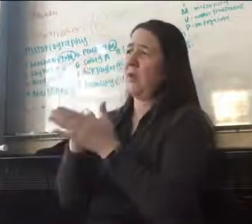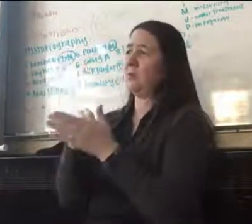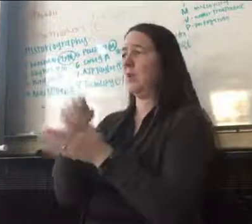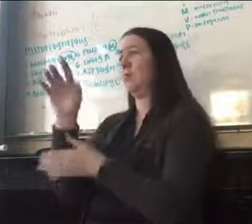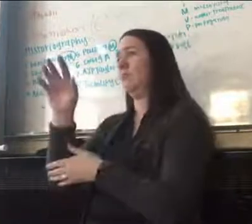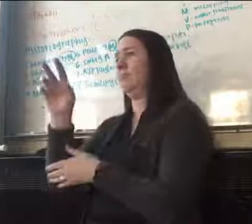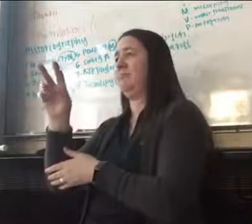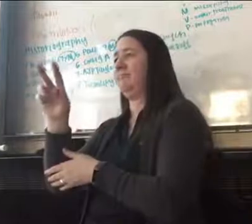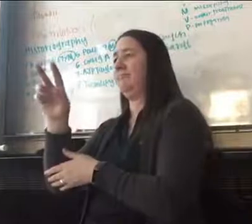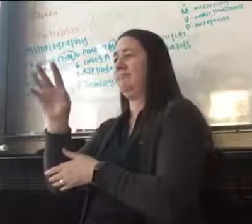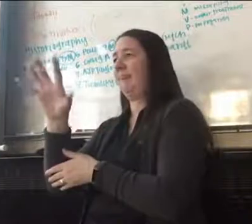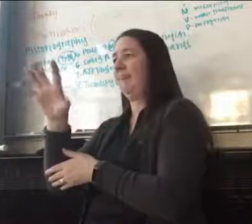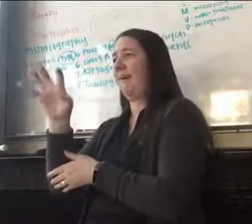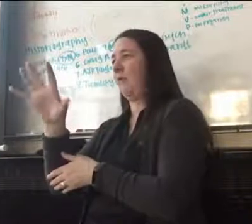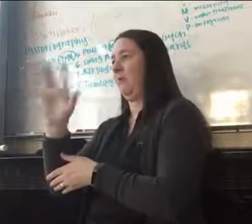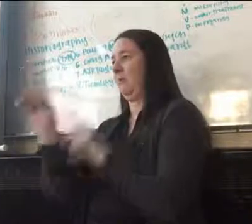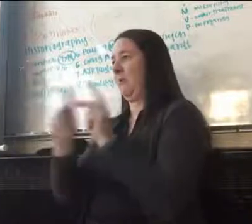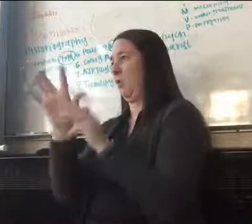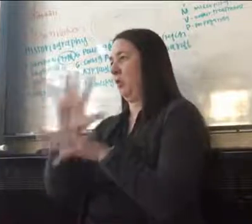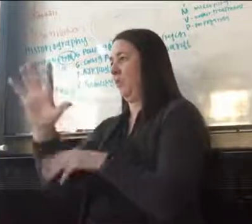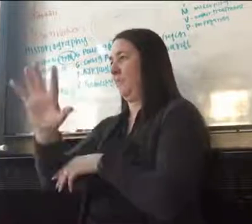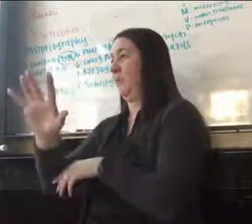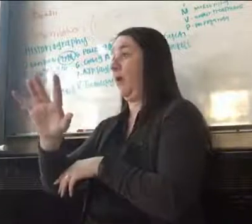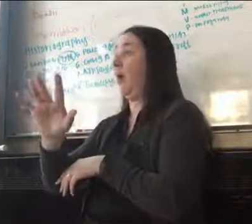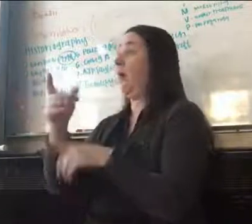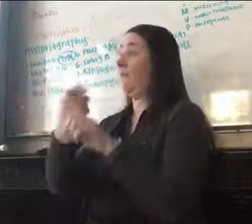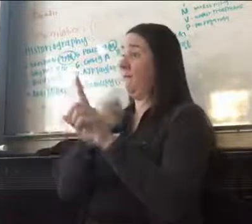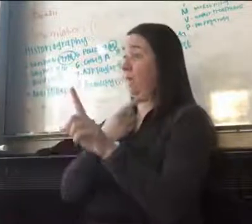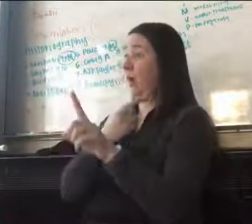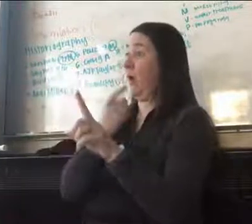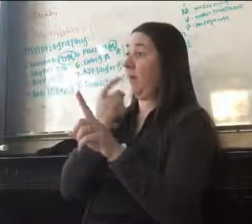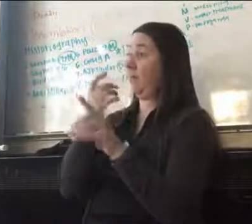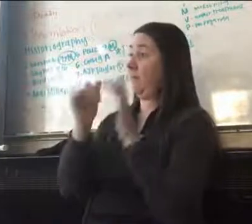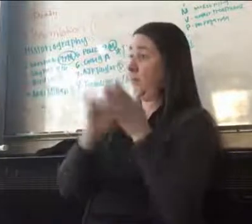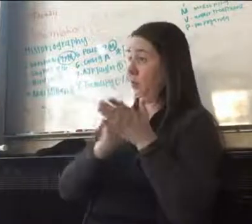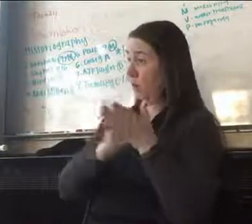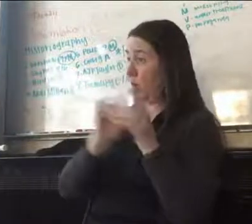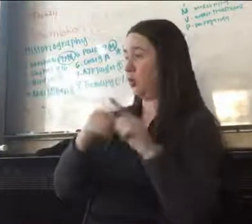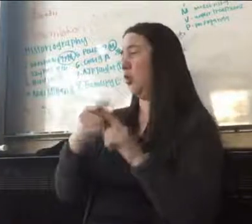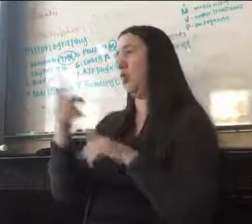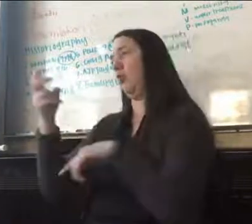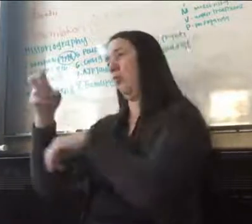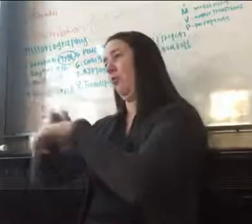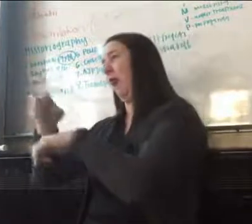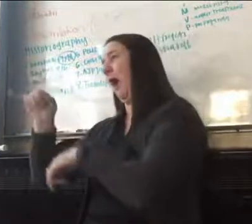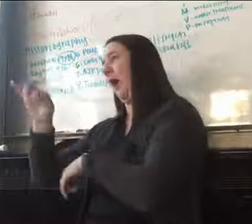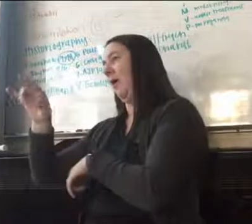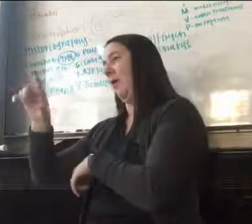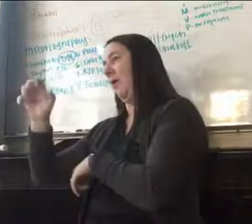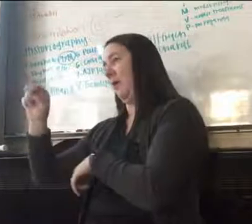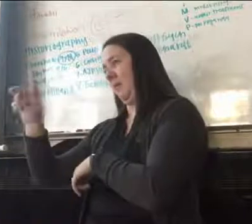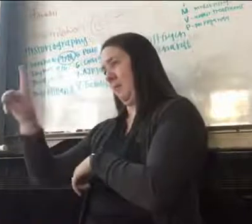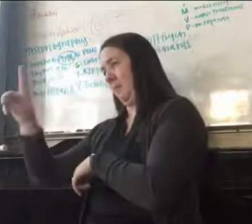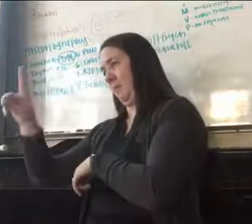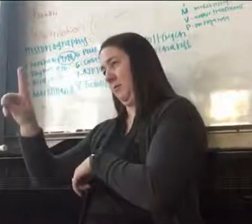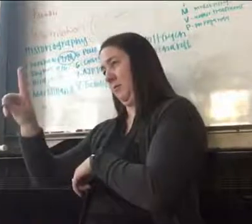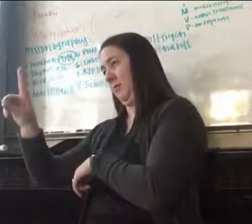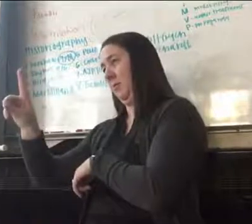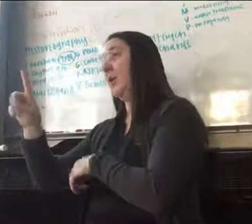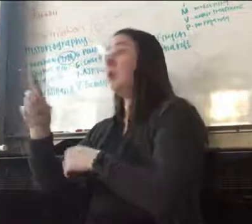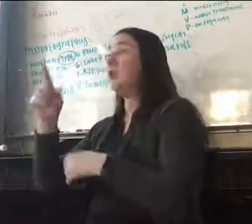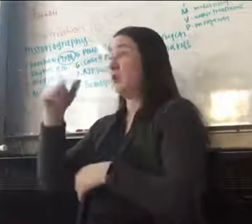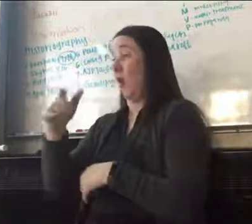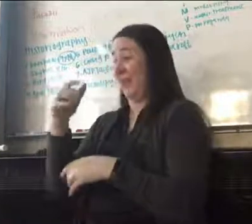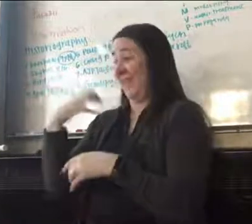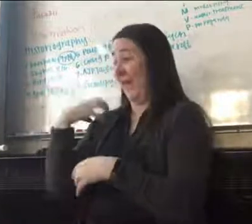people from New York City to Ireland. As he approaches Irish waters, he knows, as the captain, that there's going to be